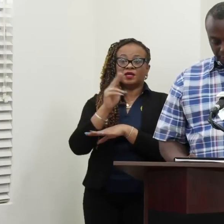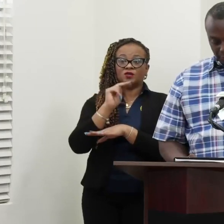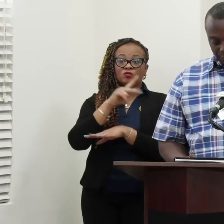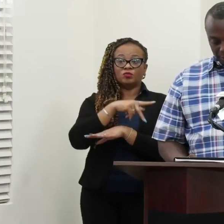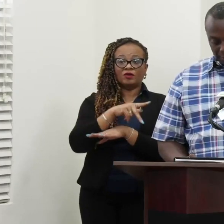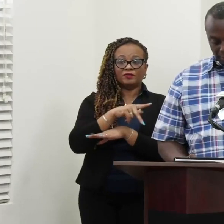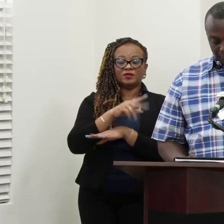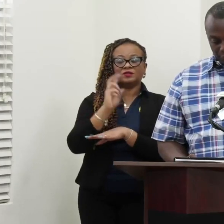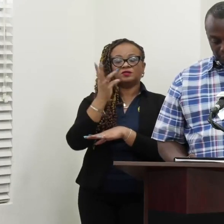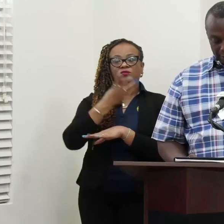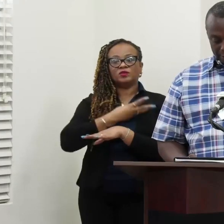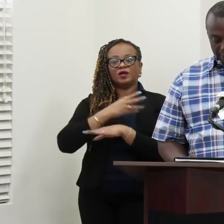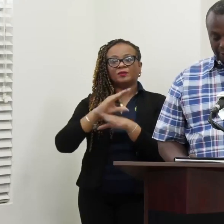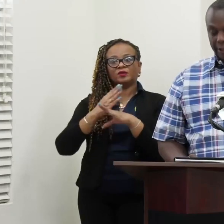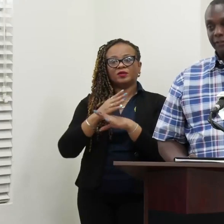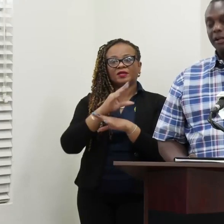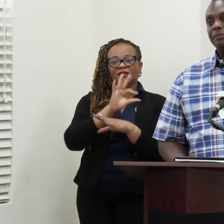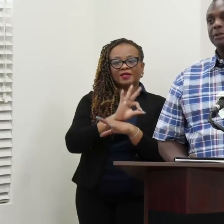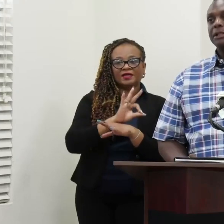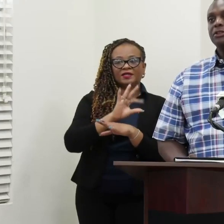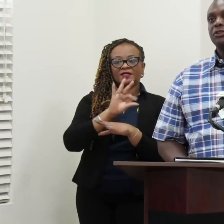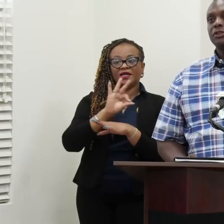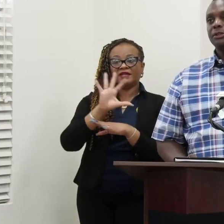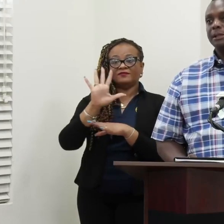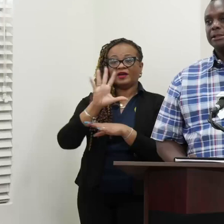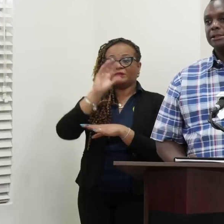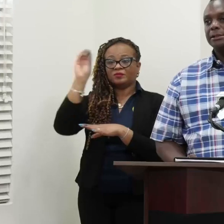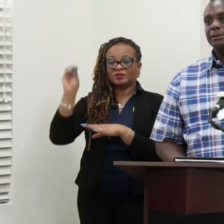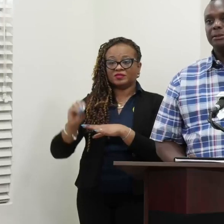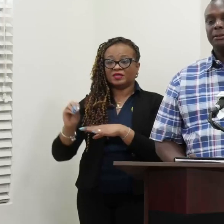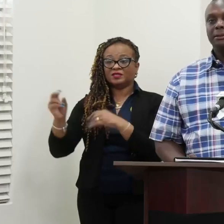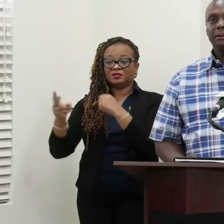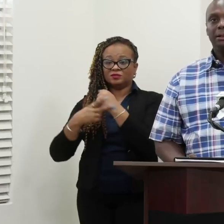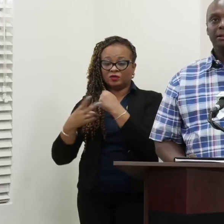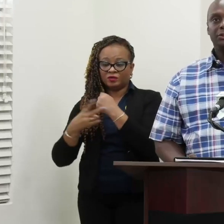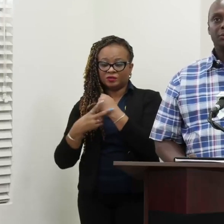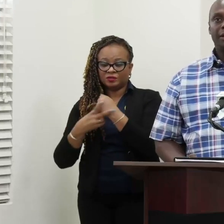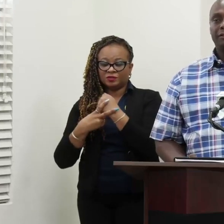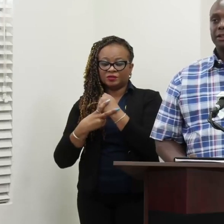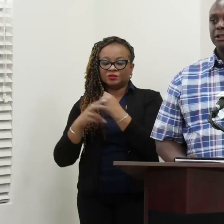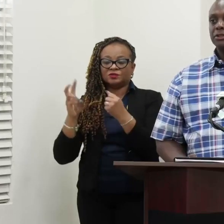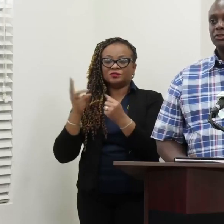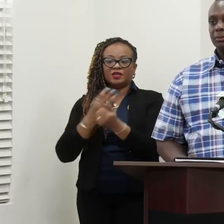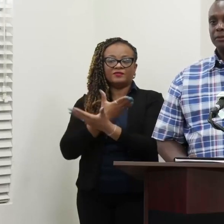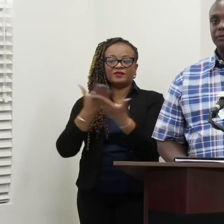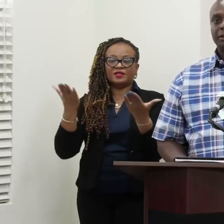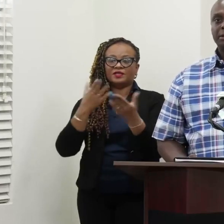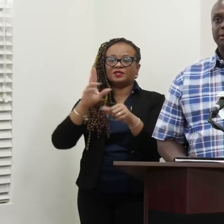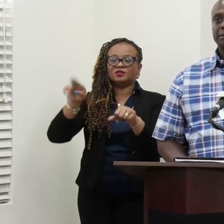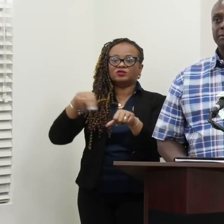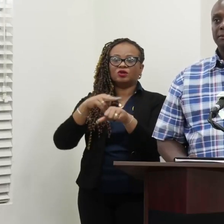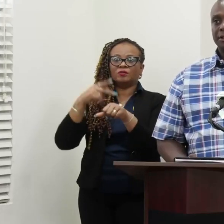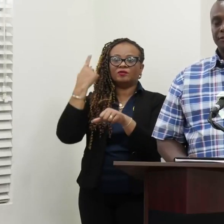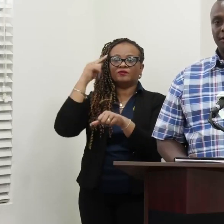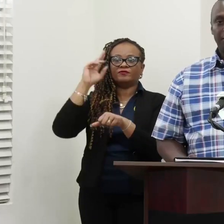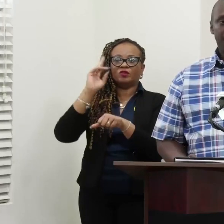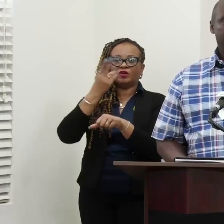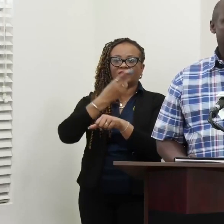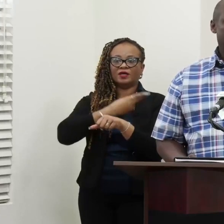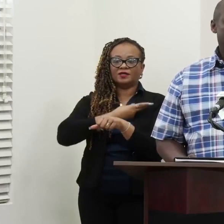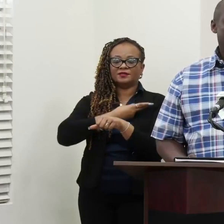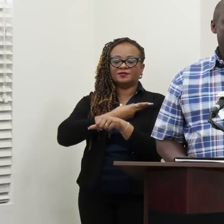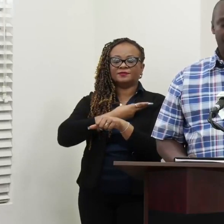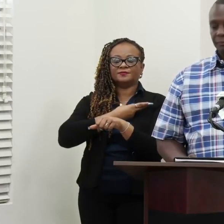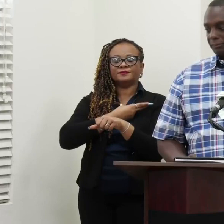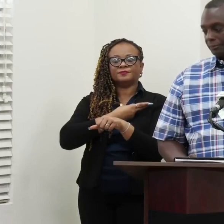Providence, we are between 90 and 95% storage capacity. And so everything is normal for us thus far. Dans